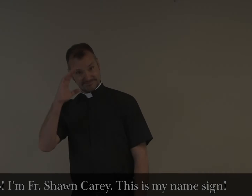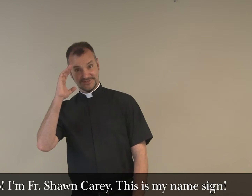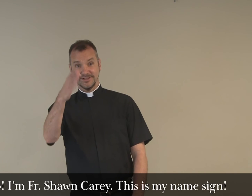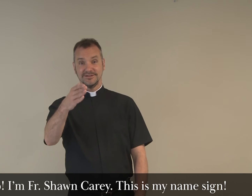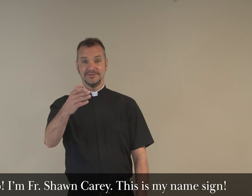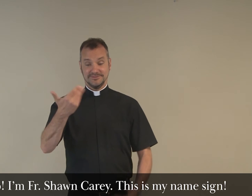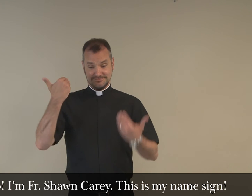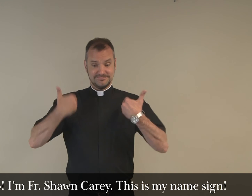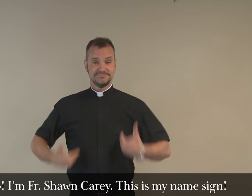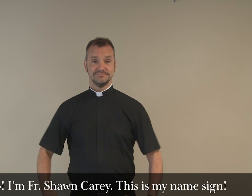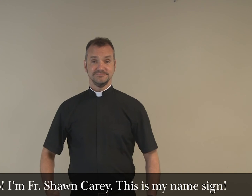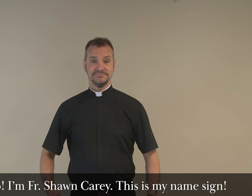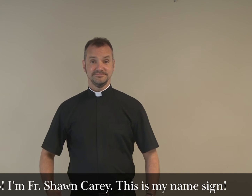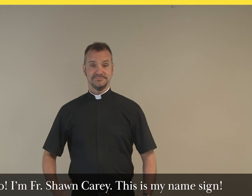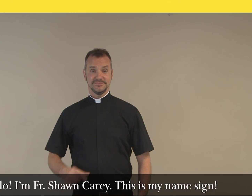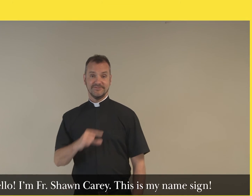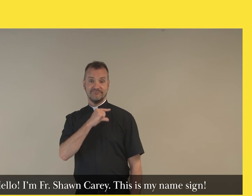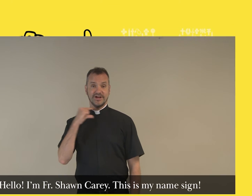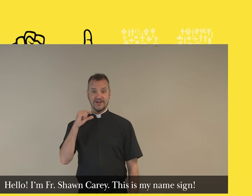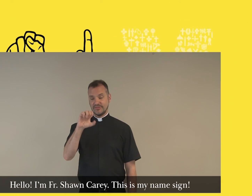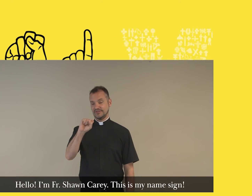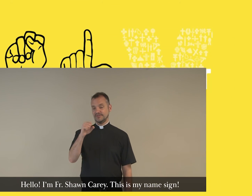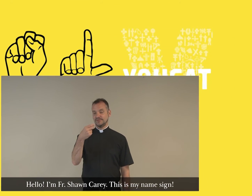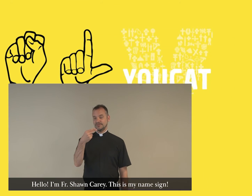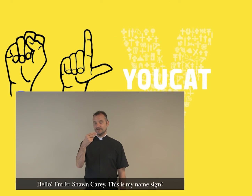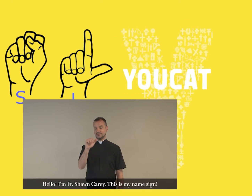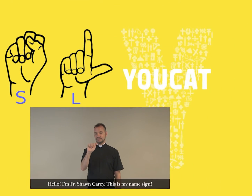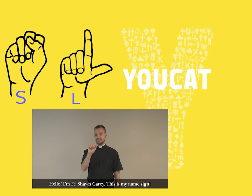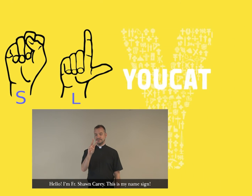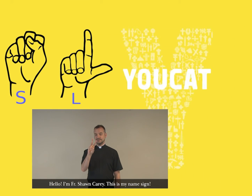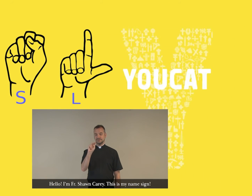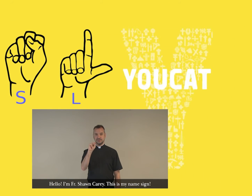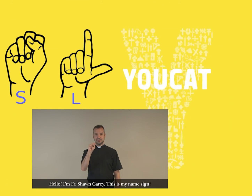Hello, I'm Father Sean Carey and this is my name sign.